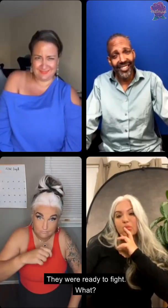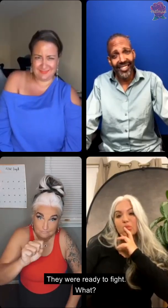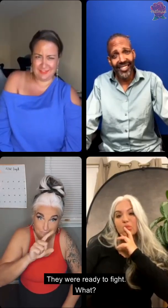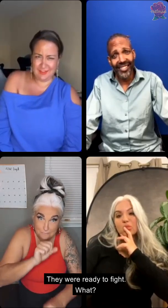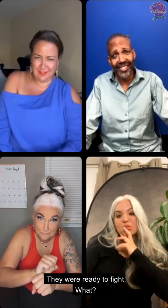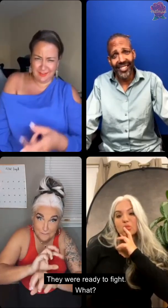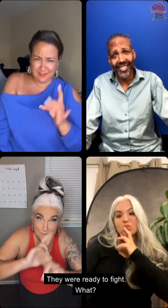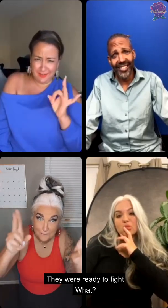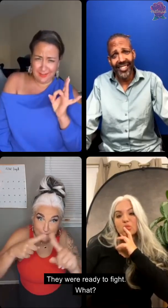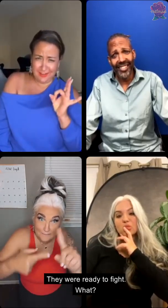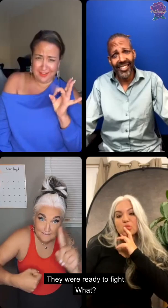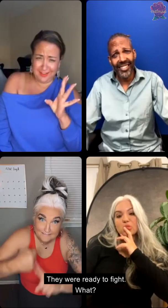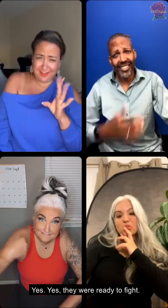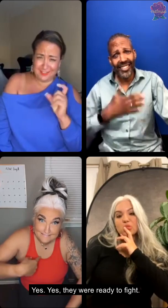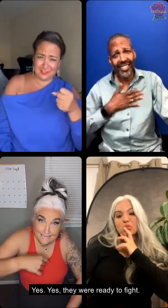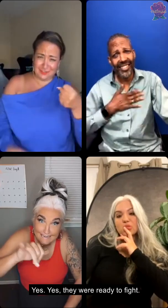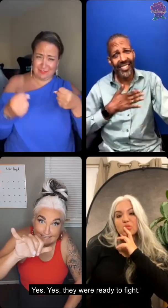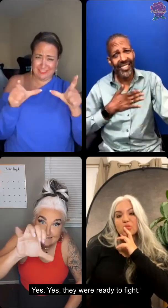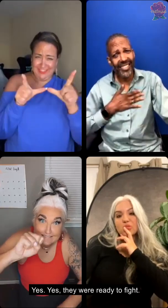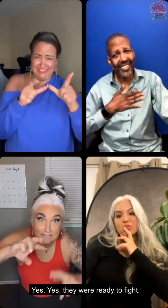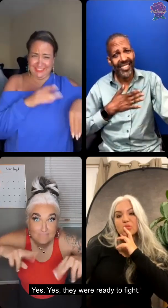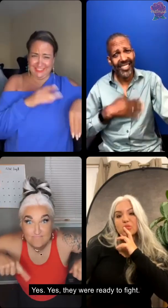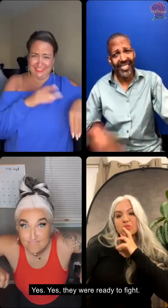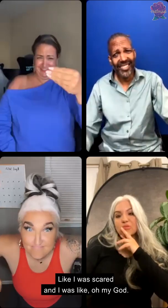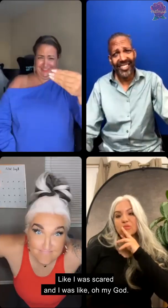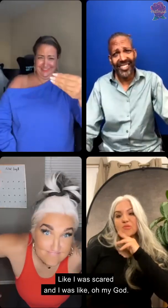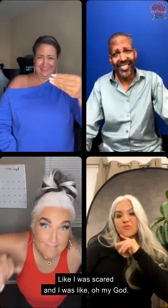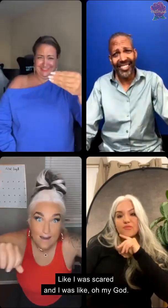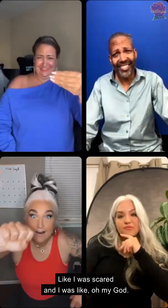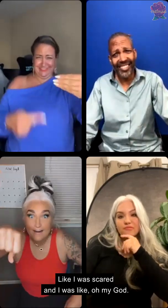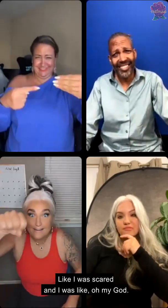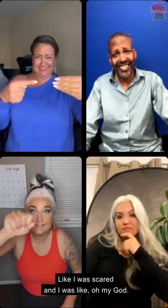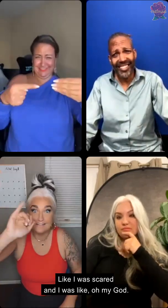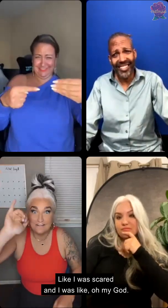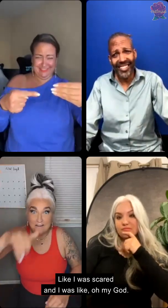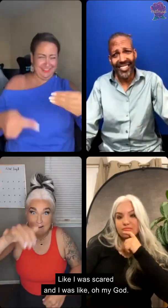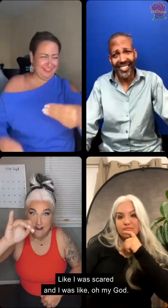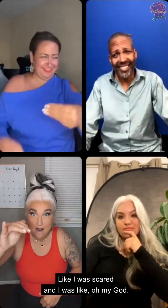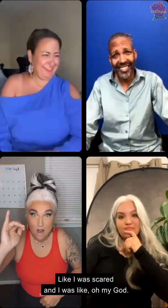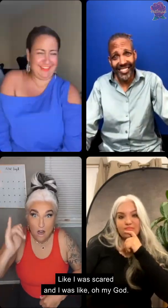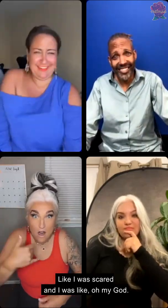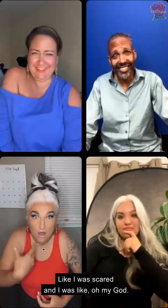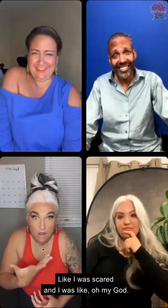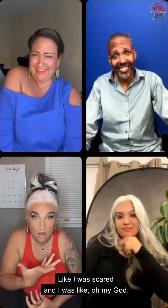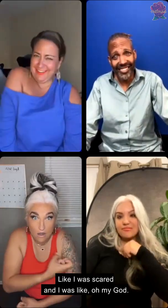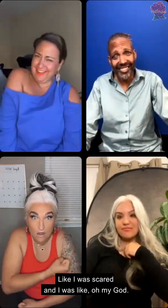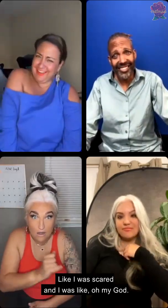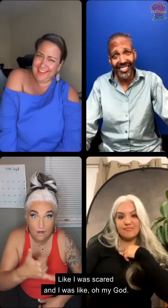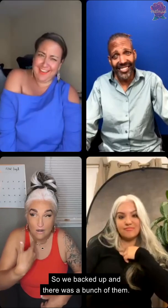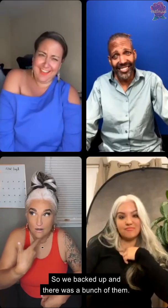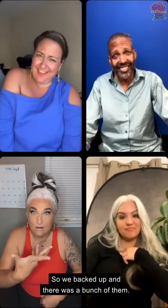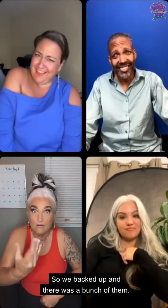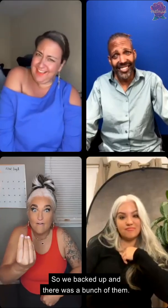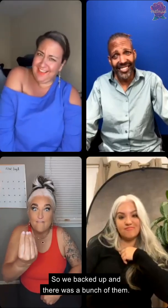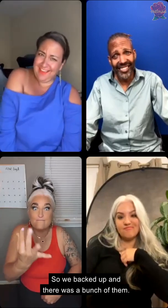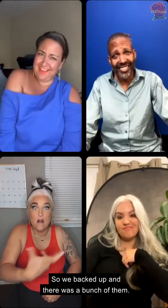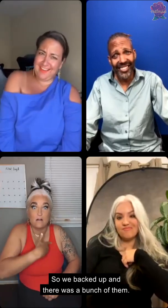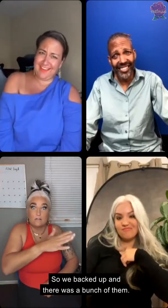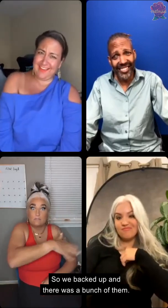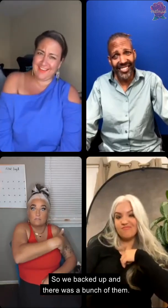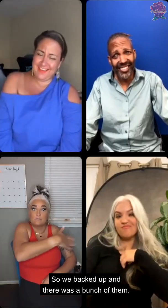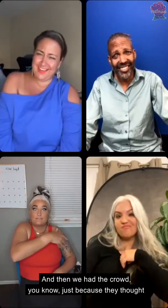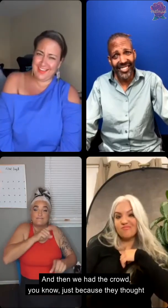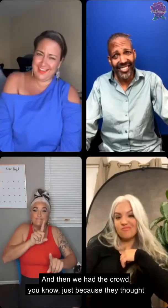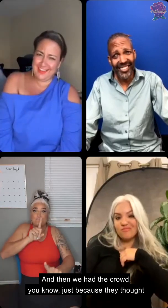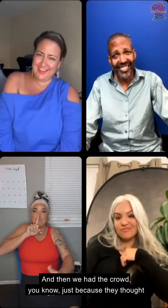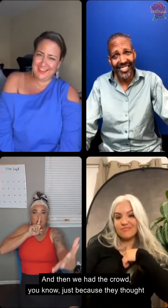ready to fight. What? Yes, yes, they were ready to fight, and I was scared. And I was like, oh my gosh. So